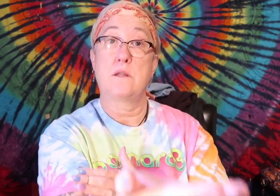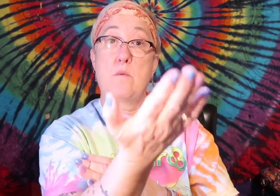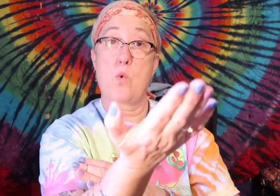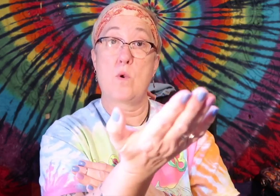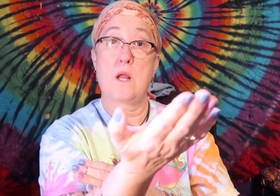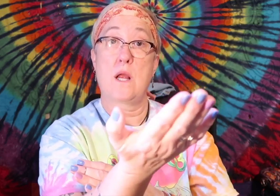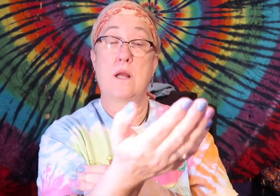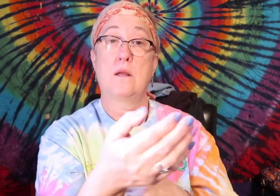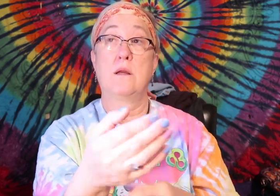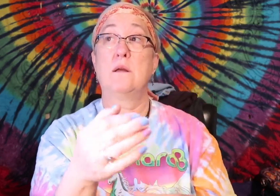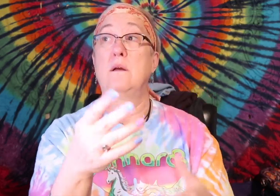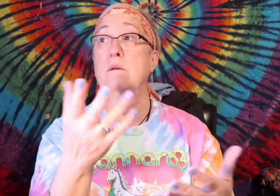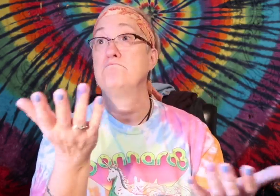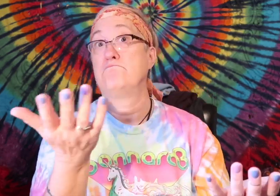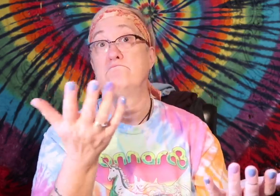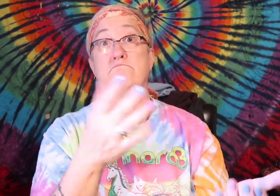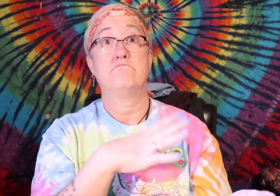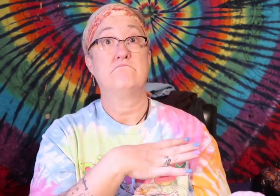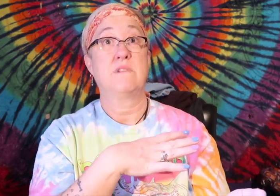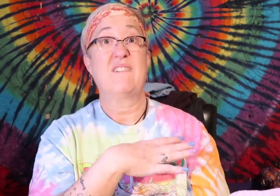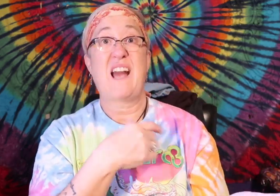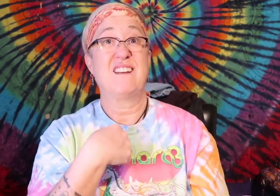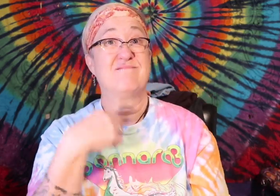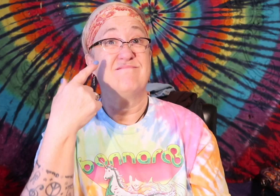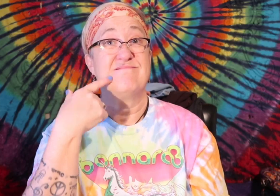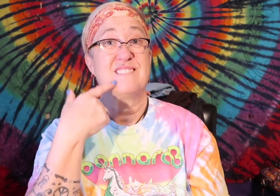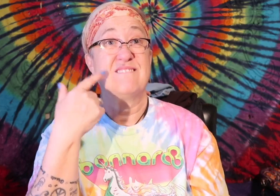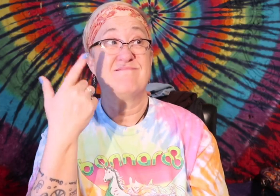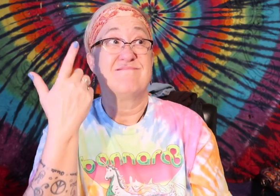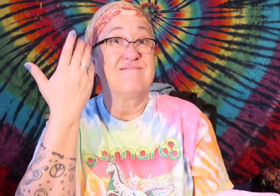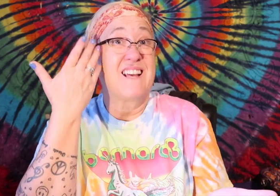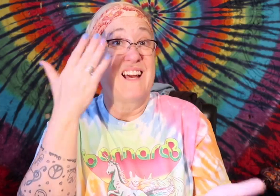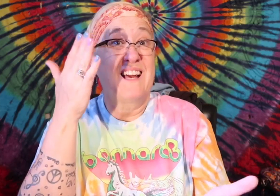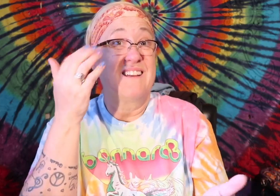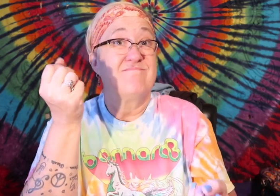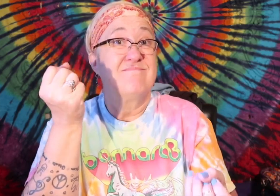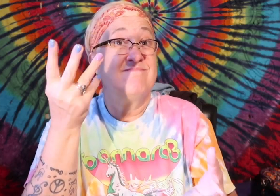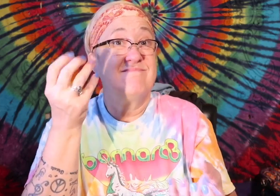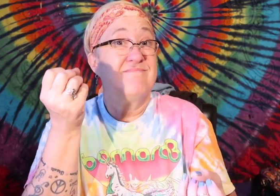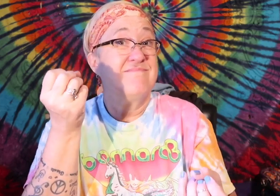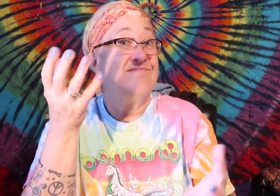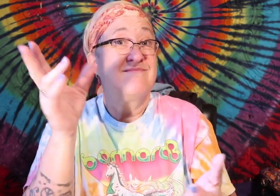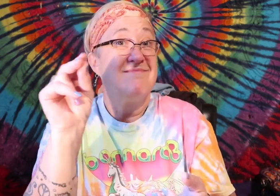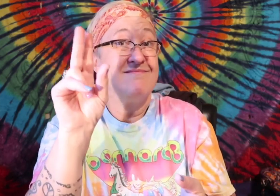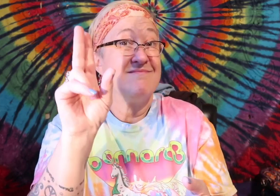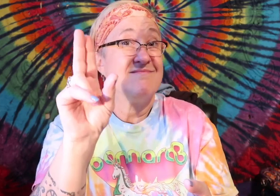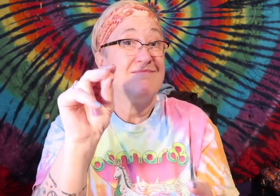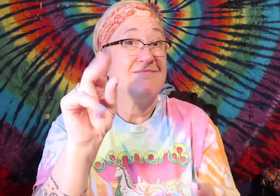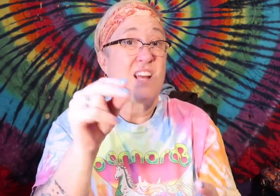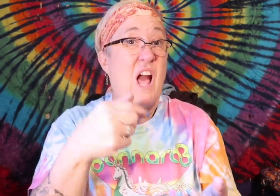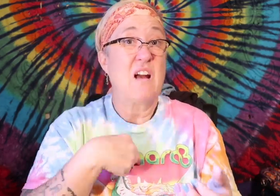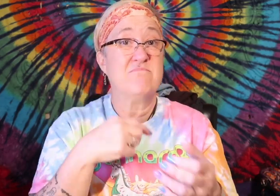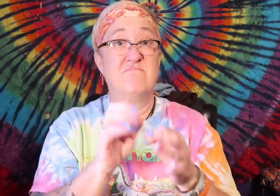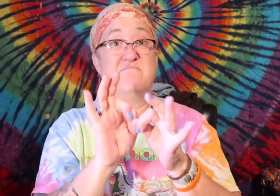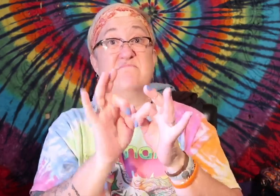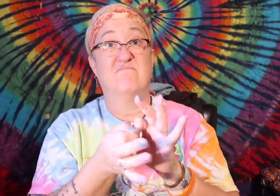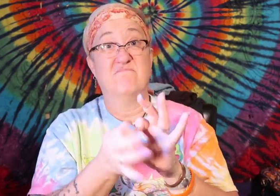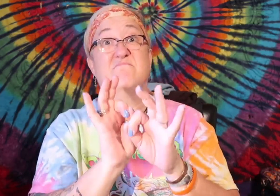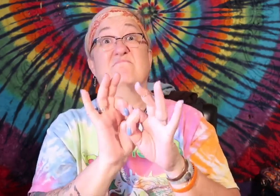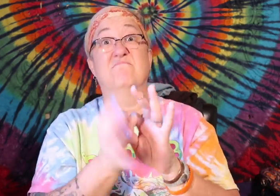the afternoons, but stay in your classes in the mornings? I said, oh, I mean, I can, but I'm not very fluid.